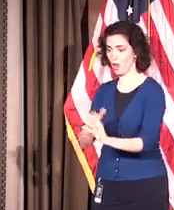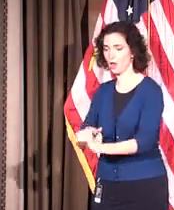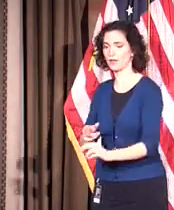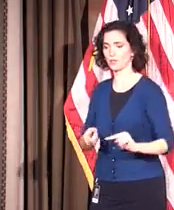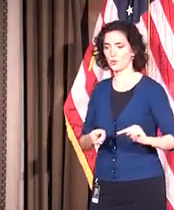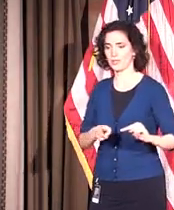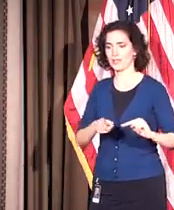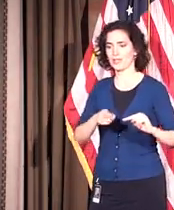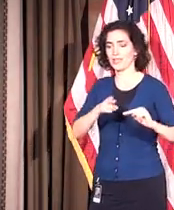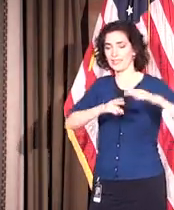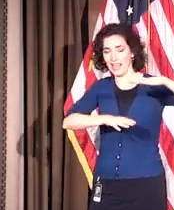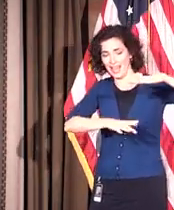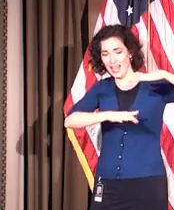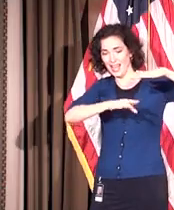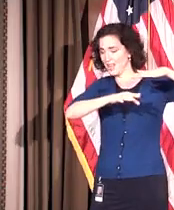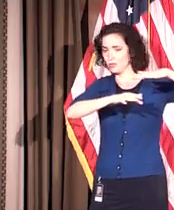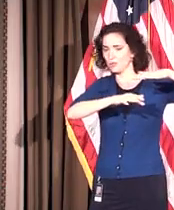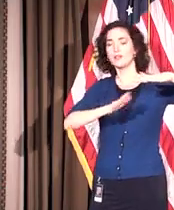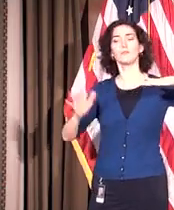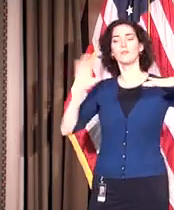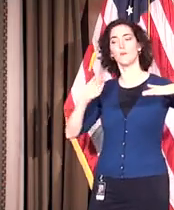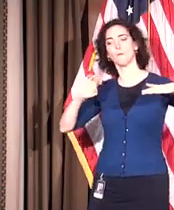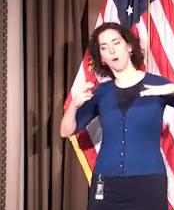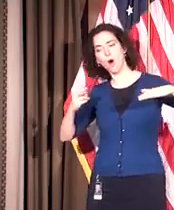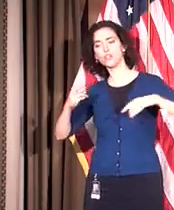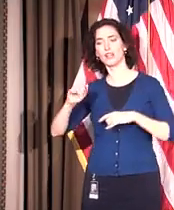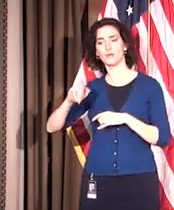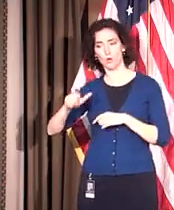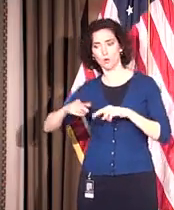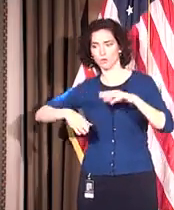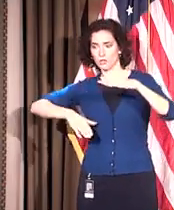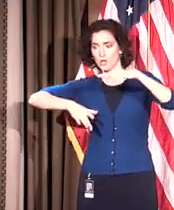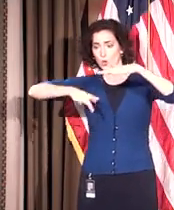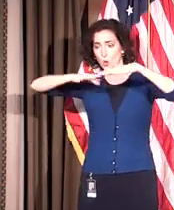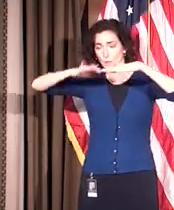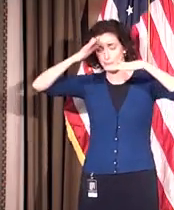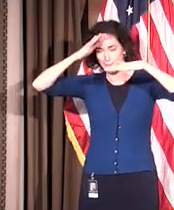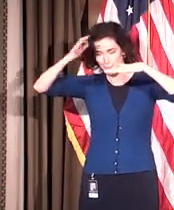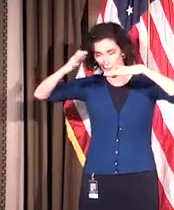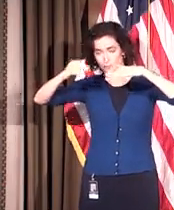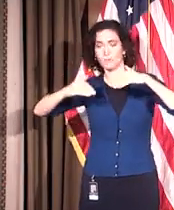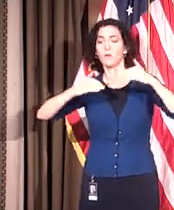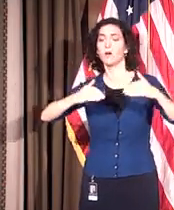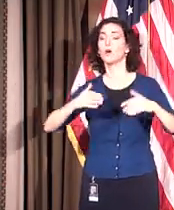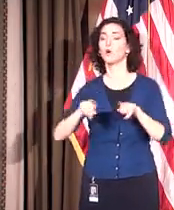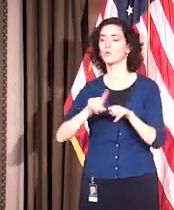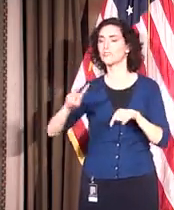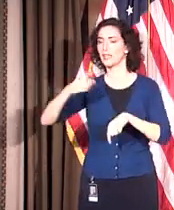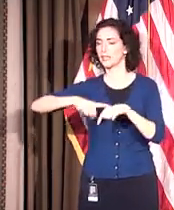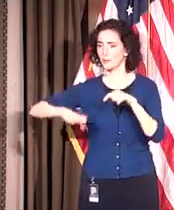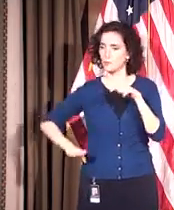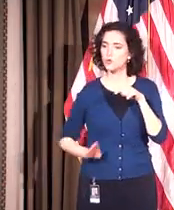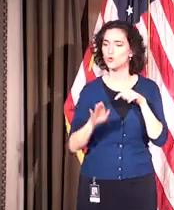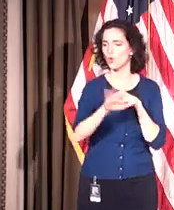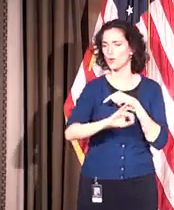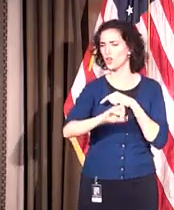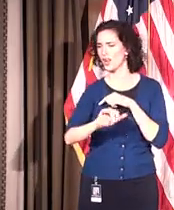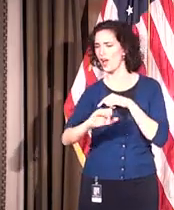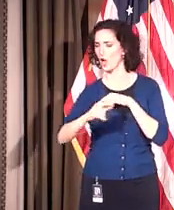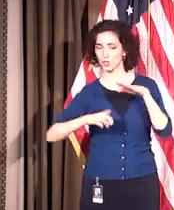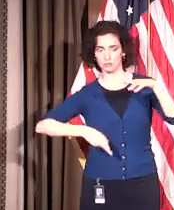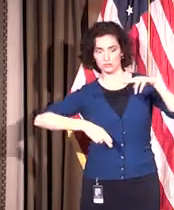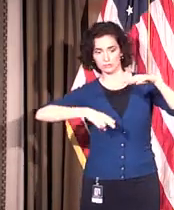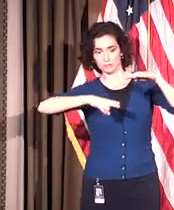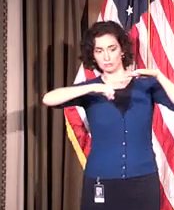first spike in March and April or the second spike in July and August. We are getting close. And if you talk to certain